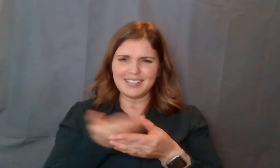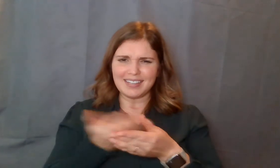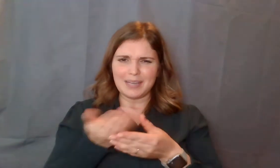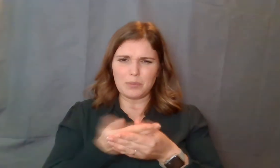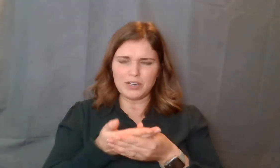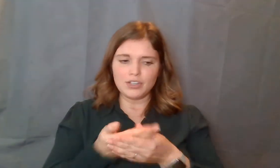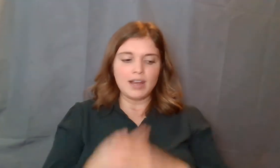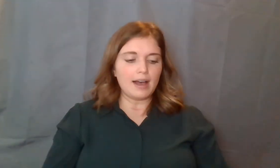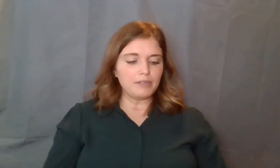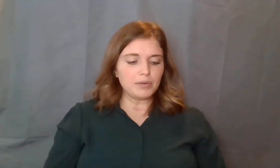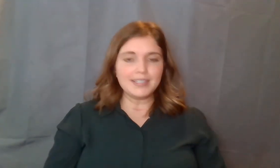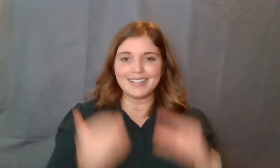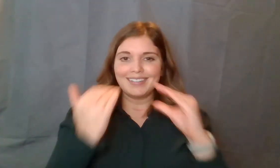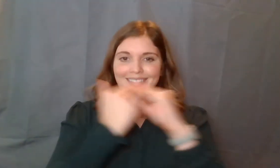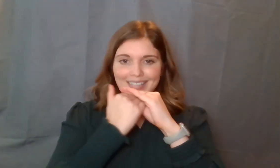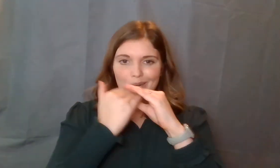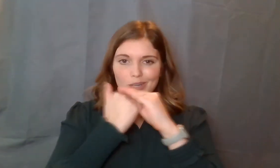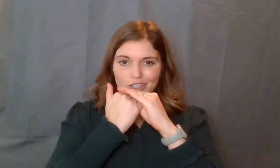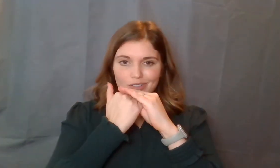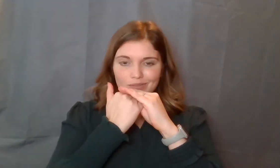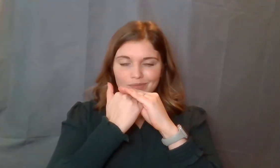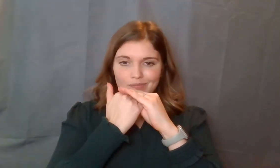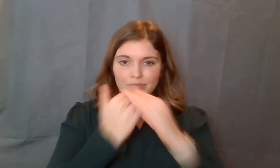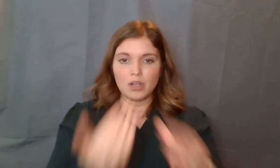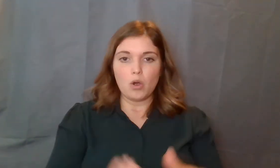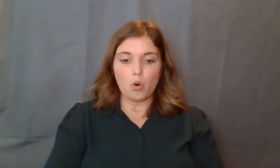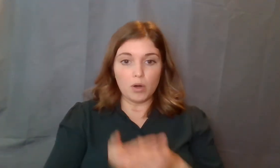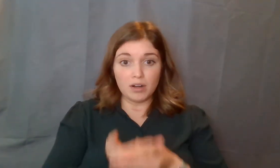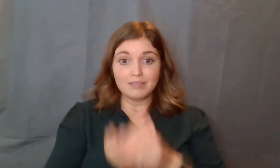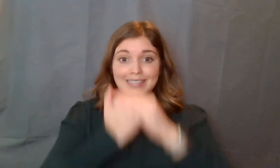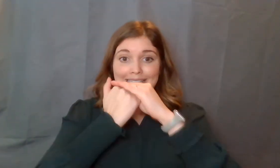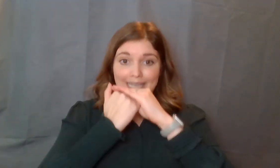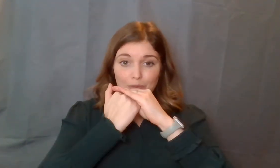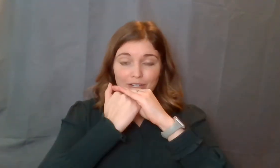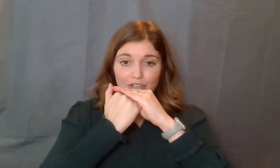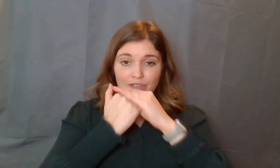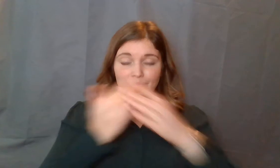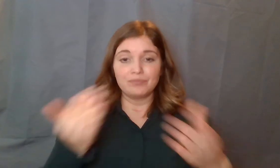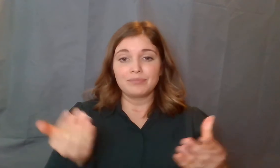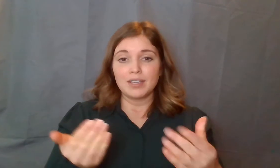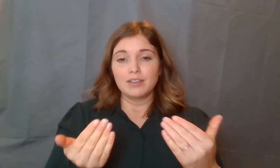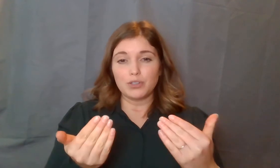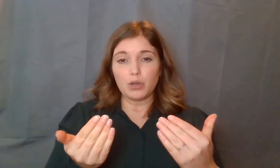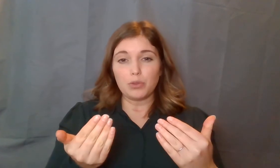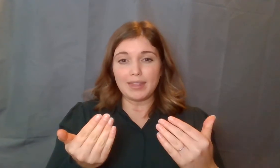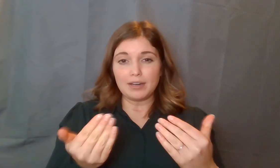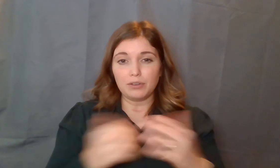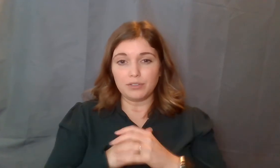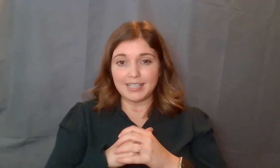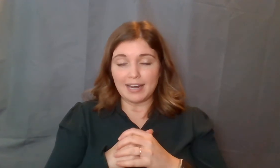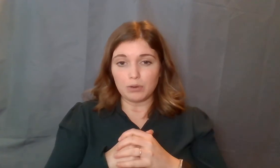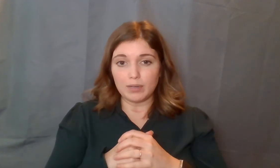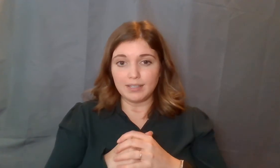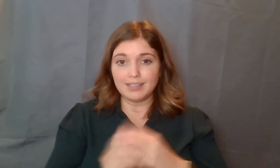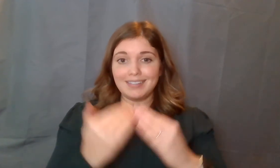like sandwich. I've always seen sandwich or sandwich. So the way that you'll see it on a quiz